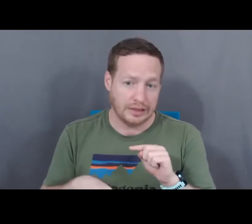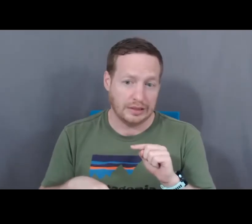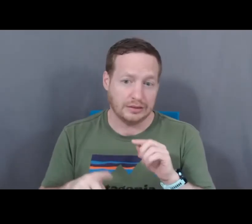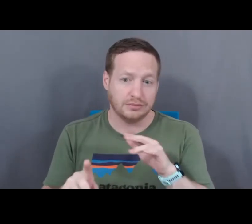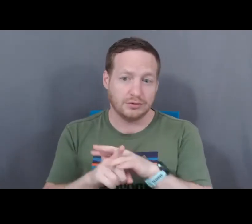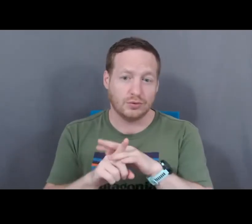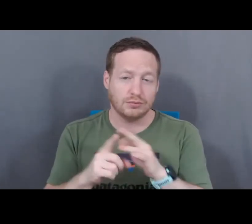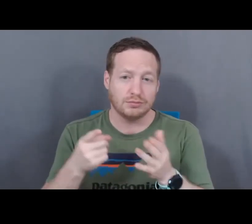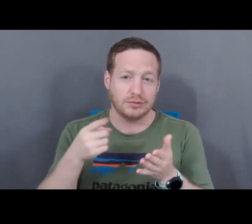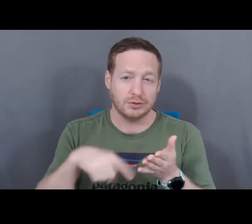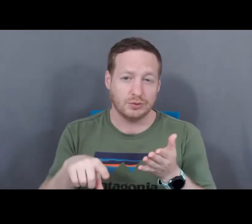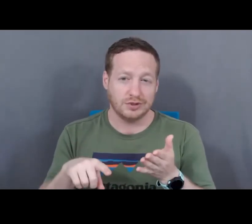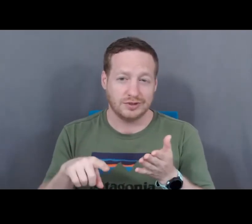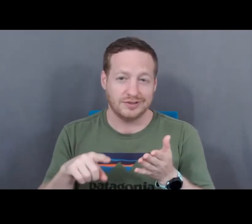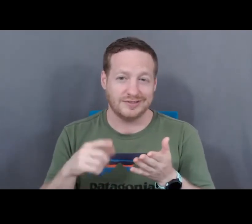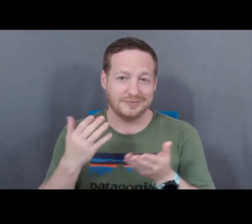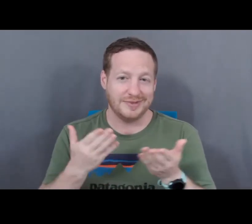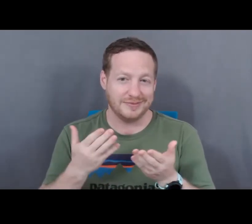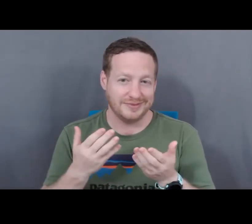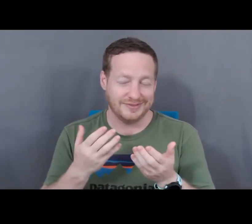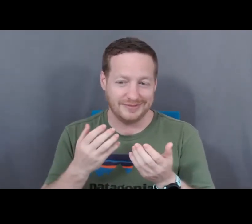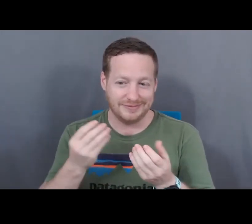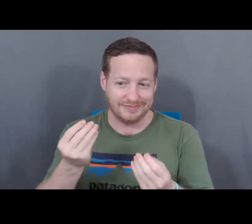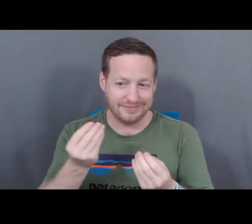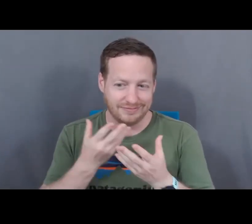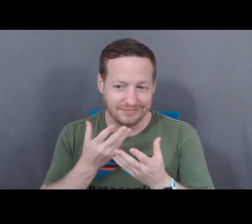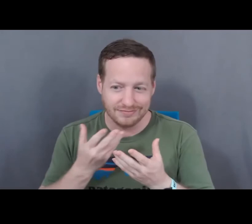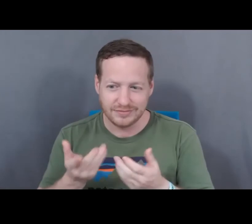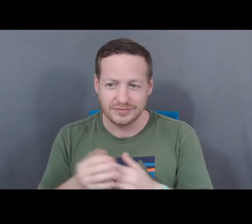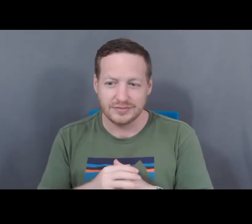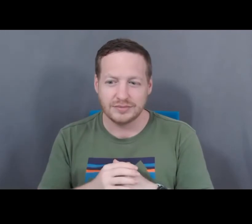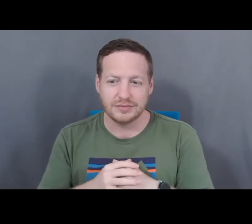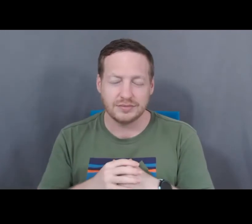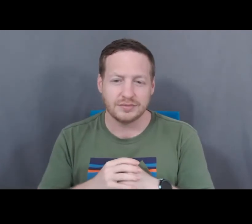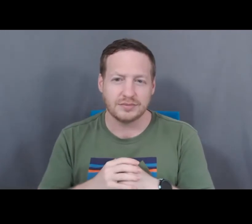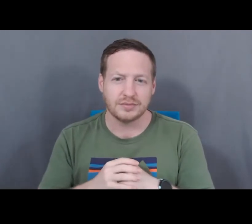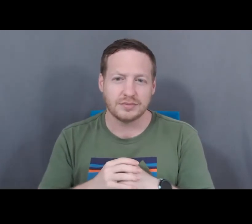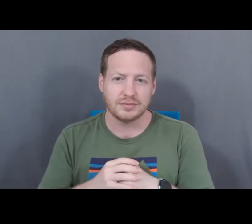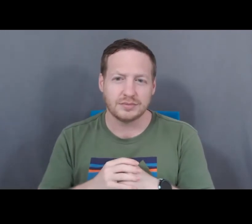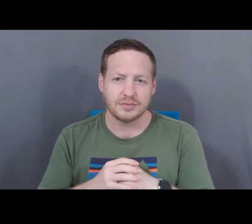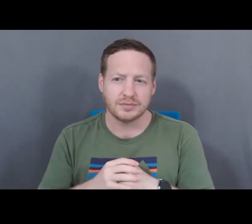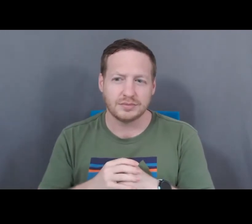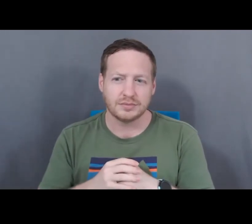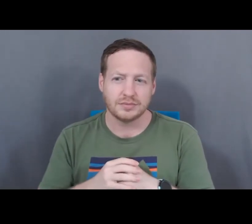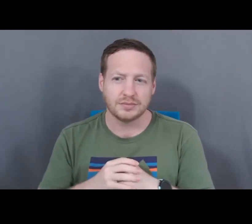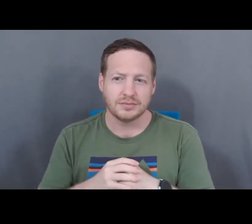Is there anyone that can't show up next week if it's in person? Maybe that's where I should start. And who cannot come next